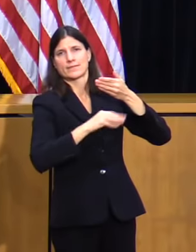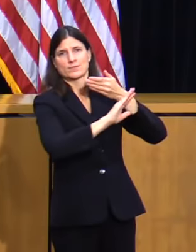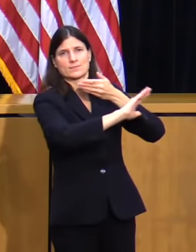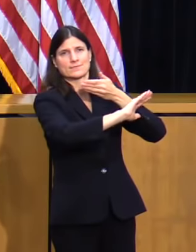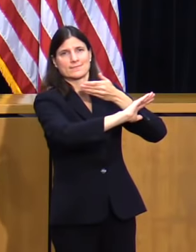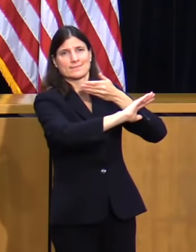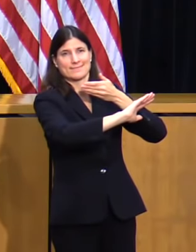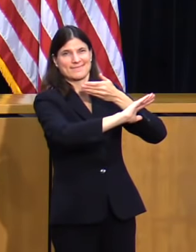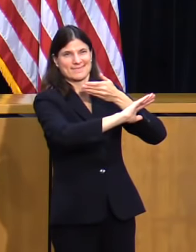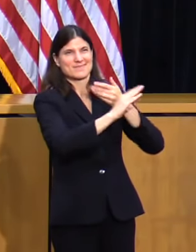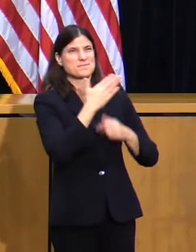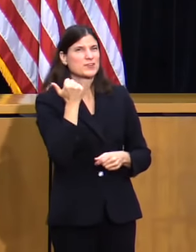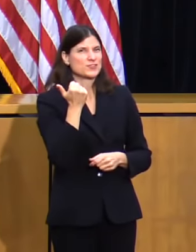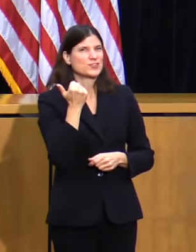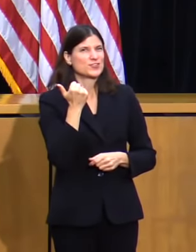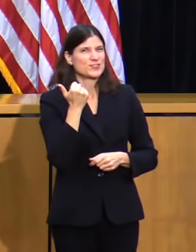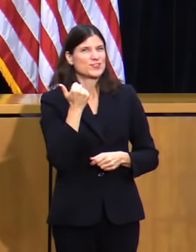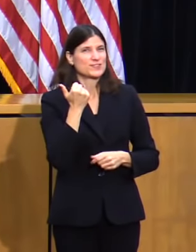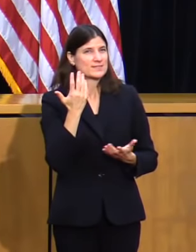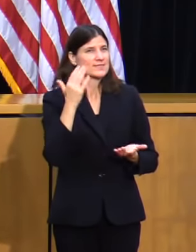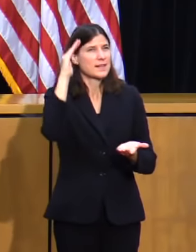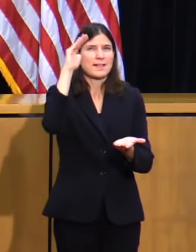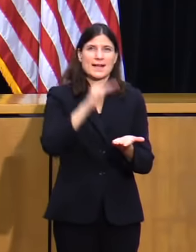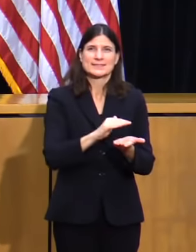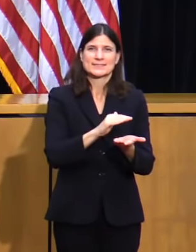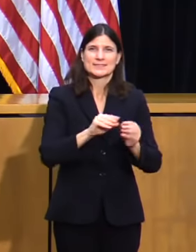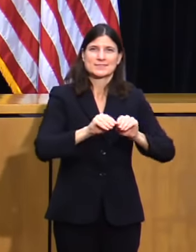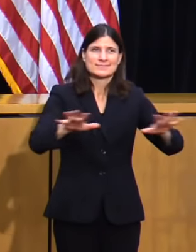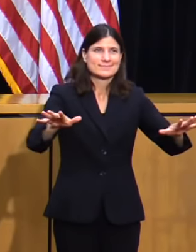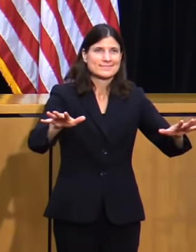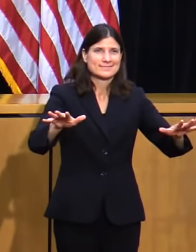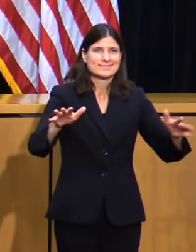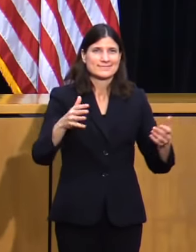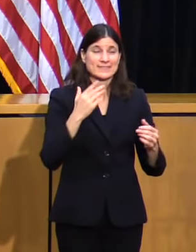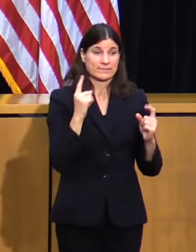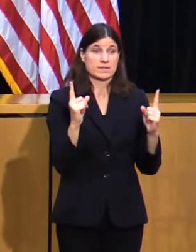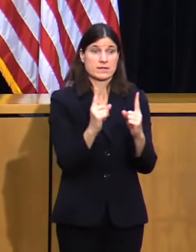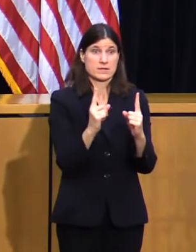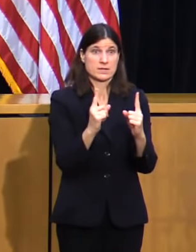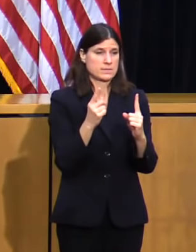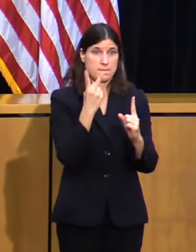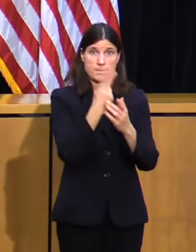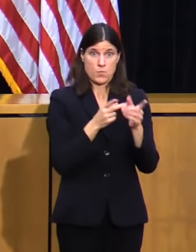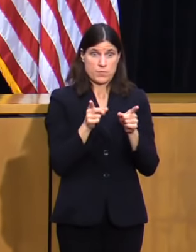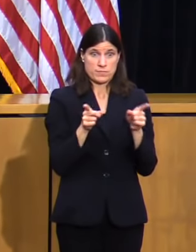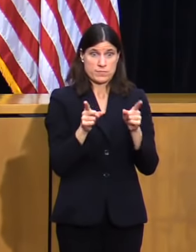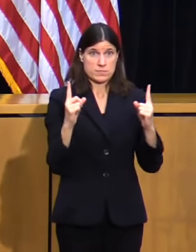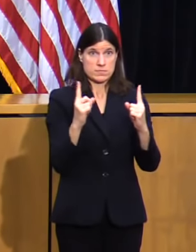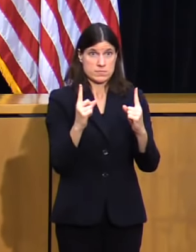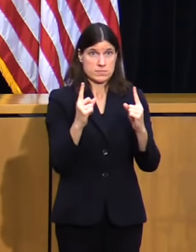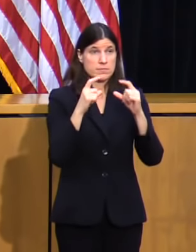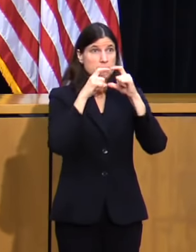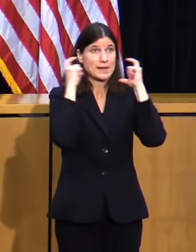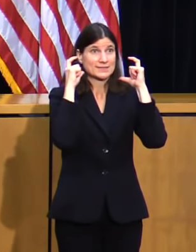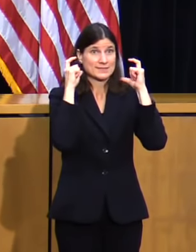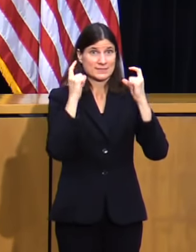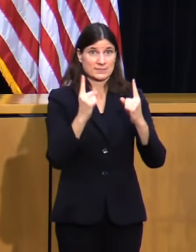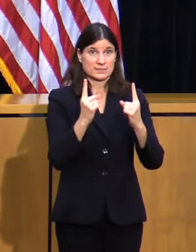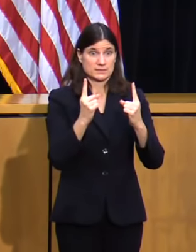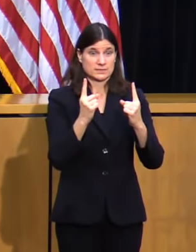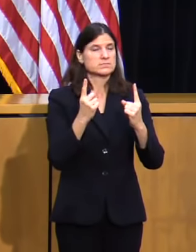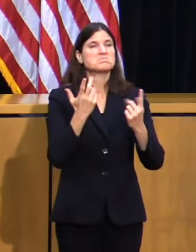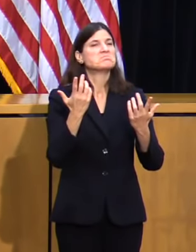of transmission from an infected person to an uninfected person. And the second thing it does is if there is transmission, it's